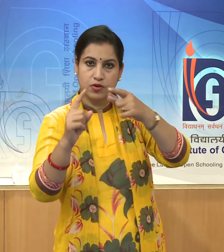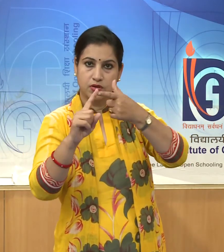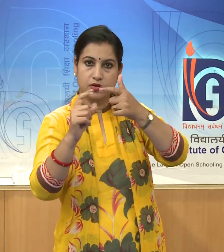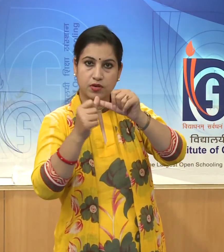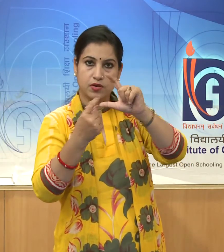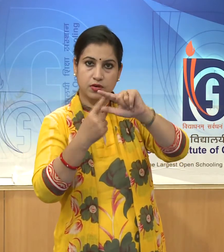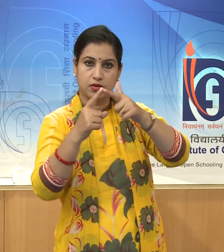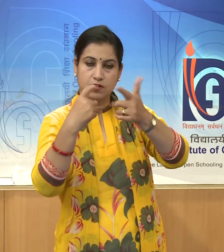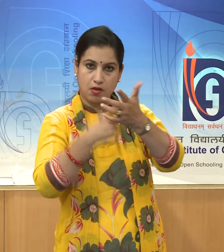Wheat Field,